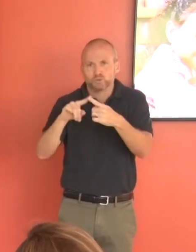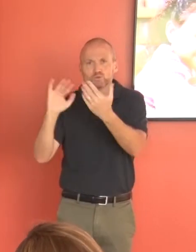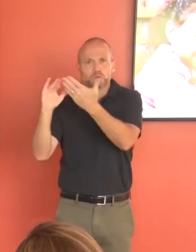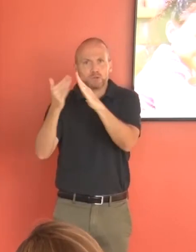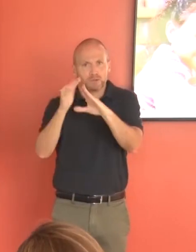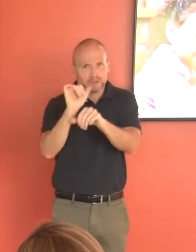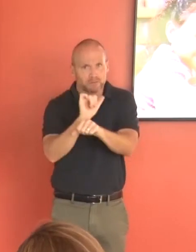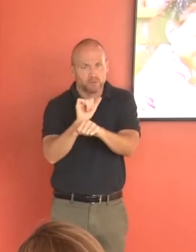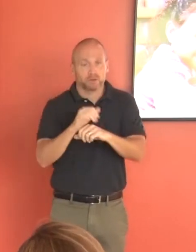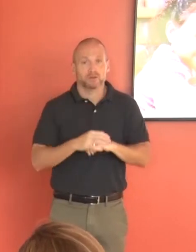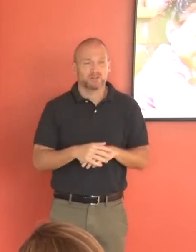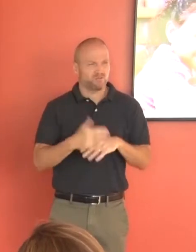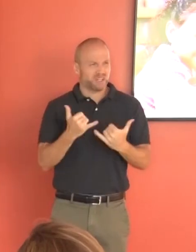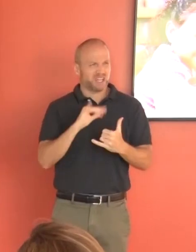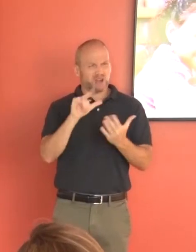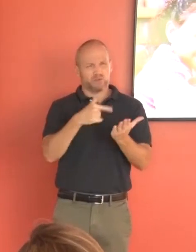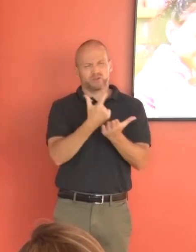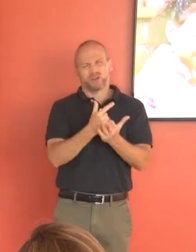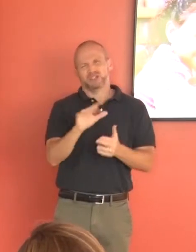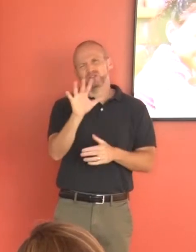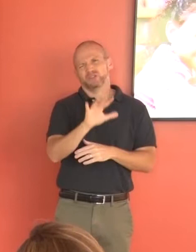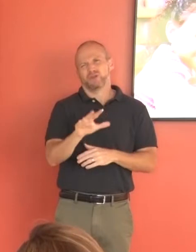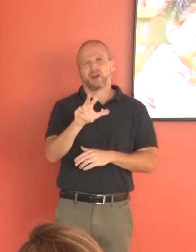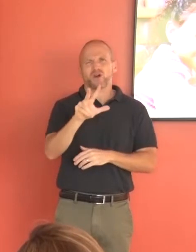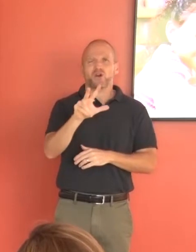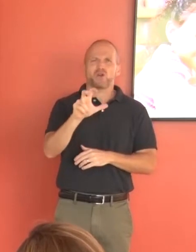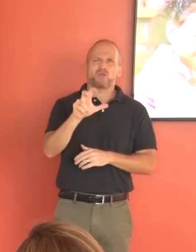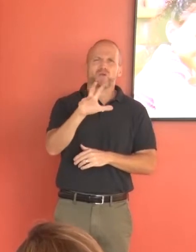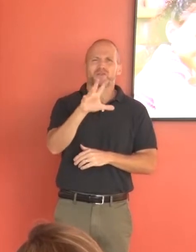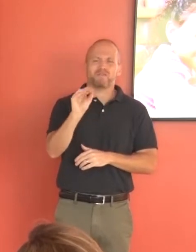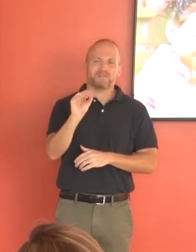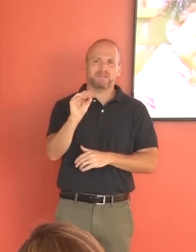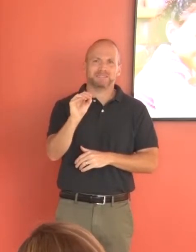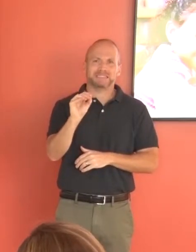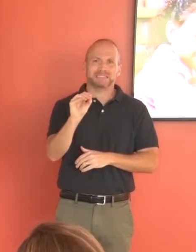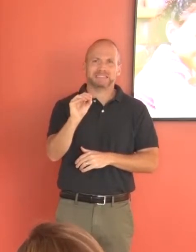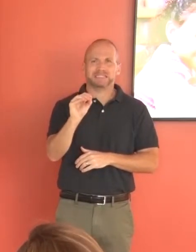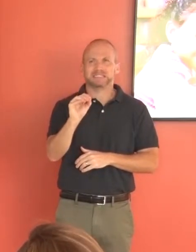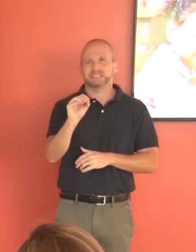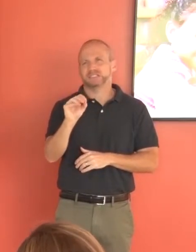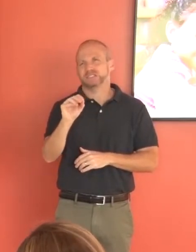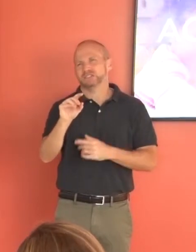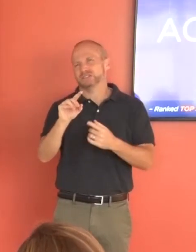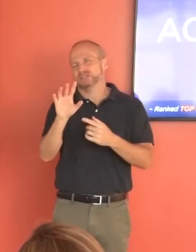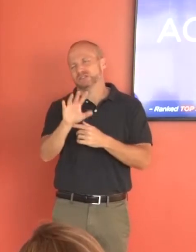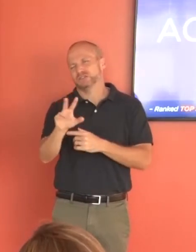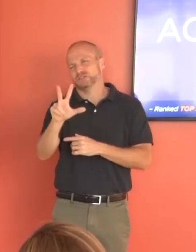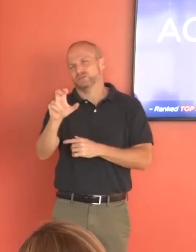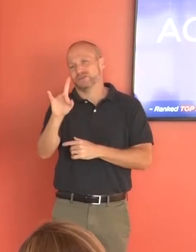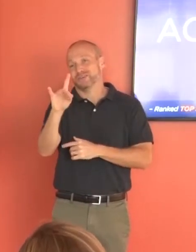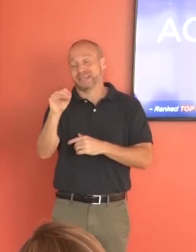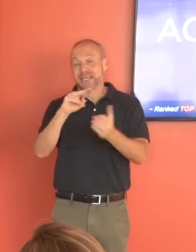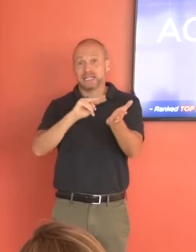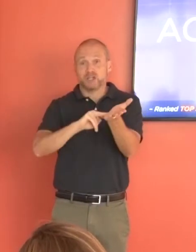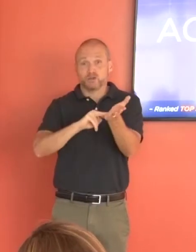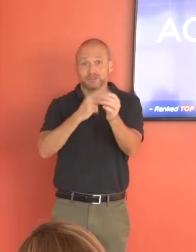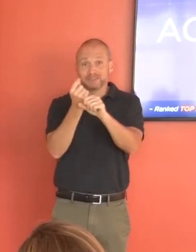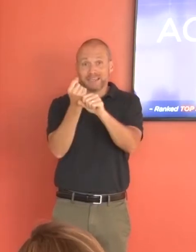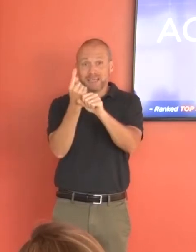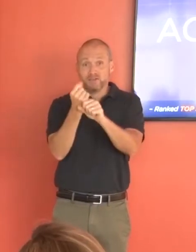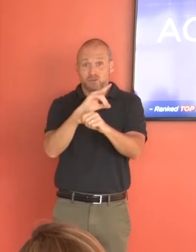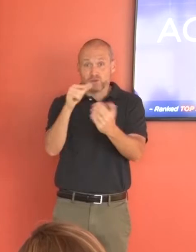right now we graduate somewhere in the neighborhood of 350 to 380 nurses every